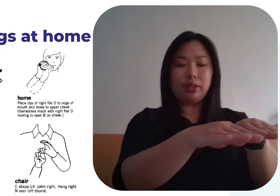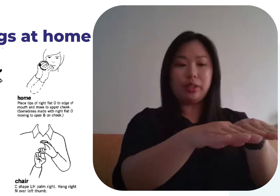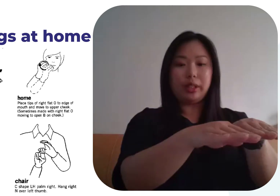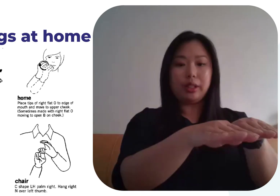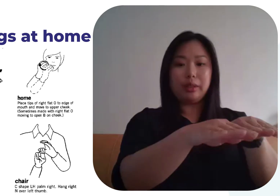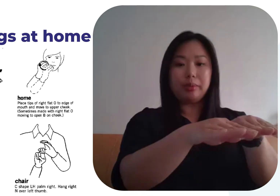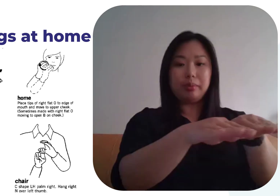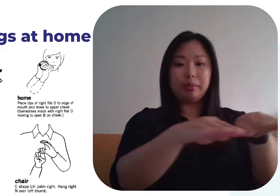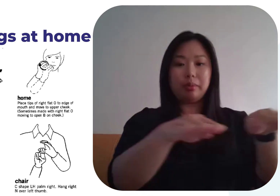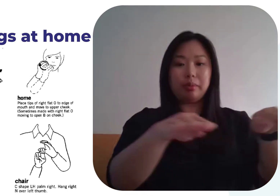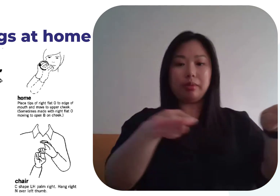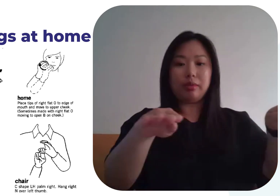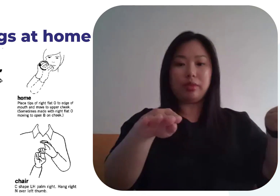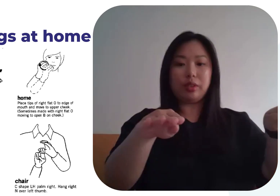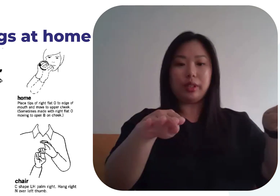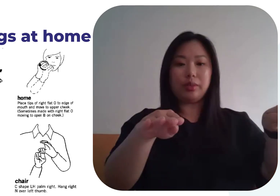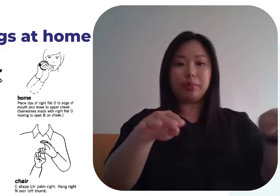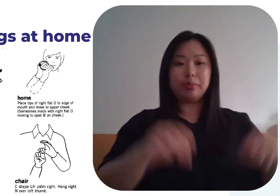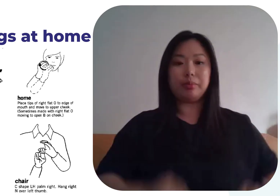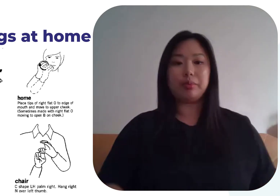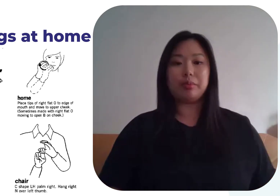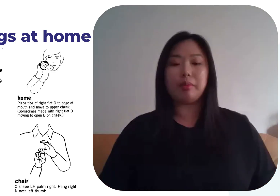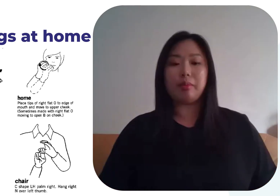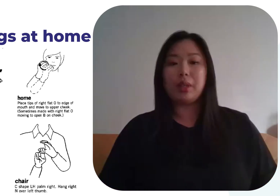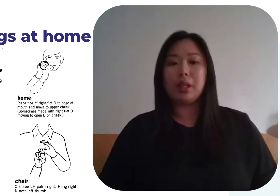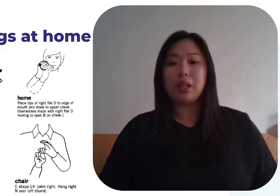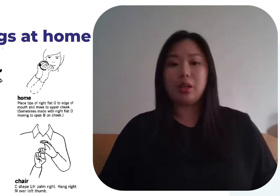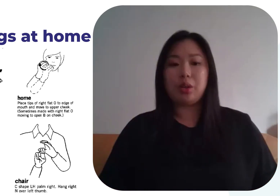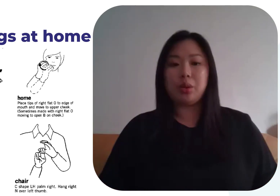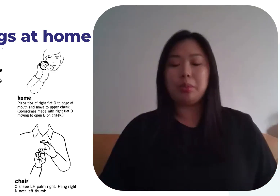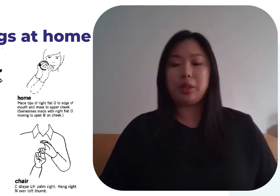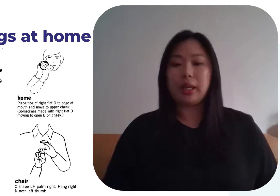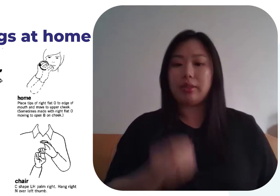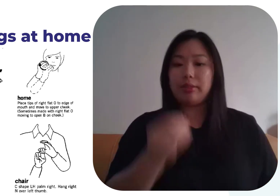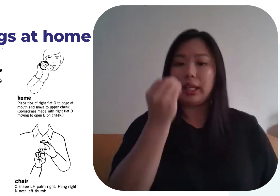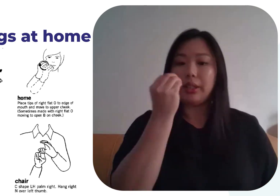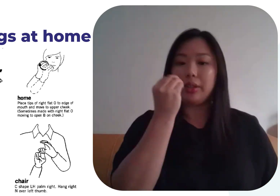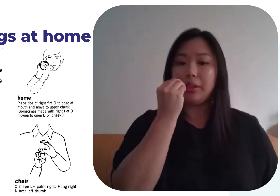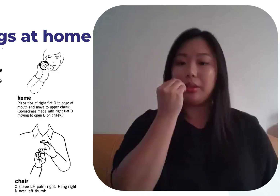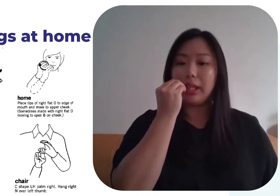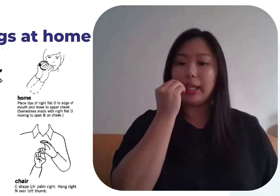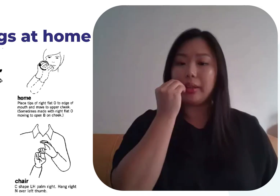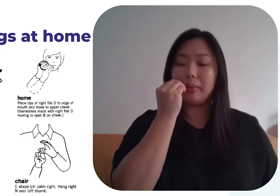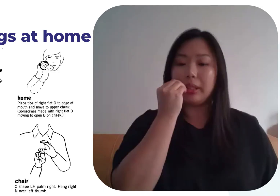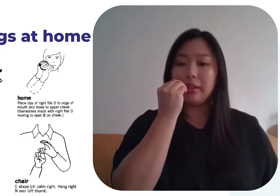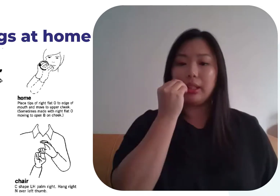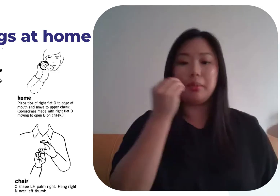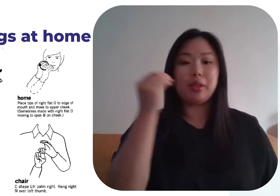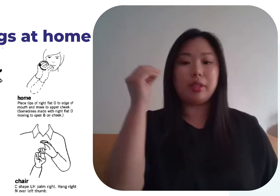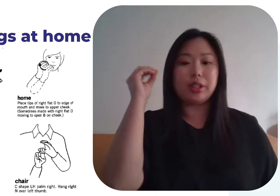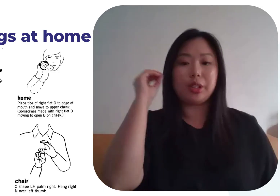of the floor. Floor. Home,